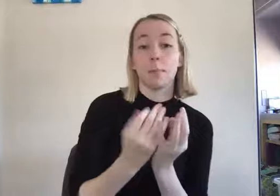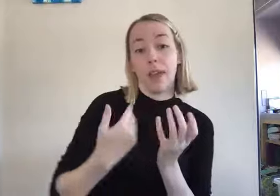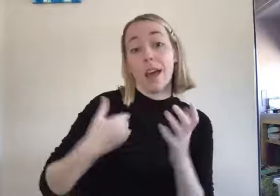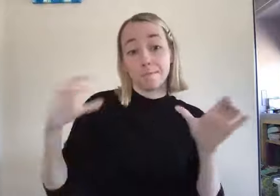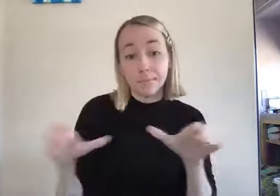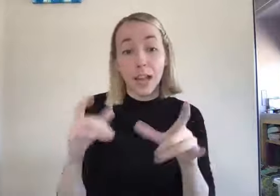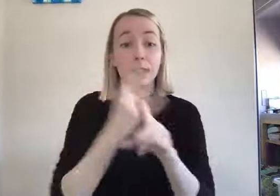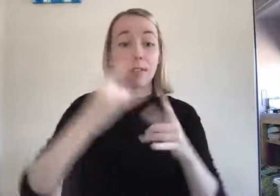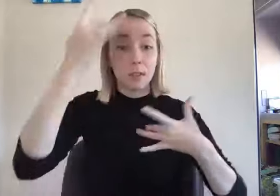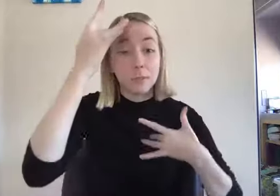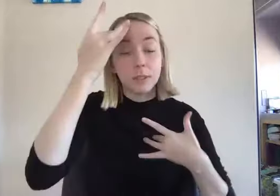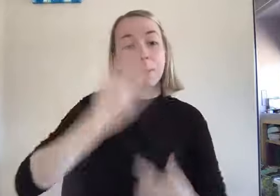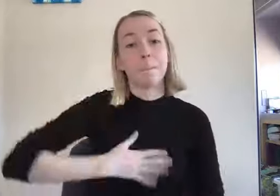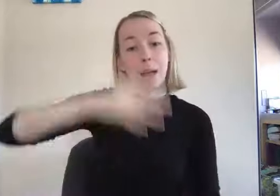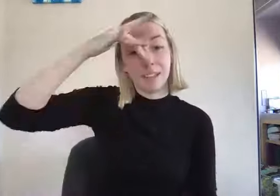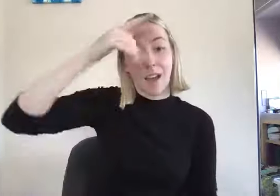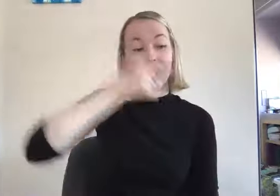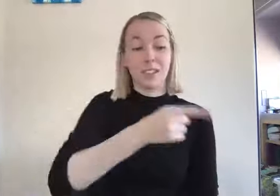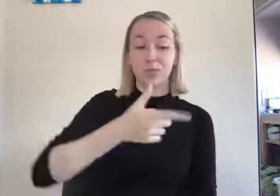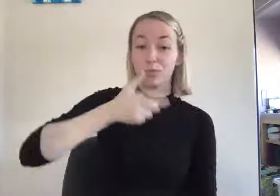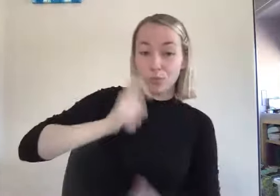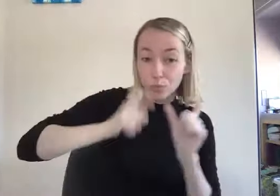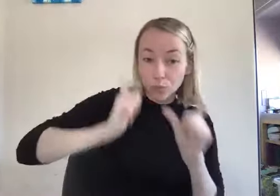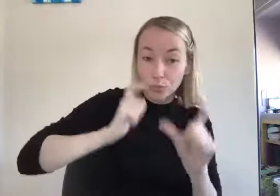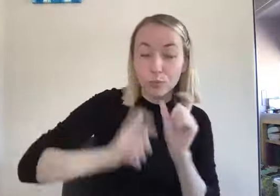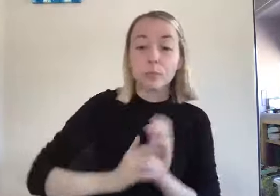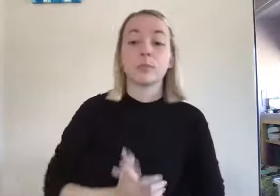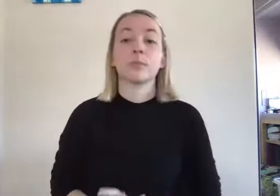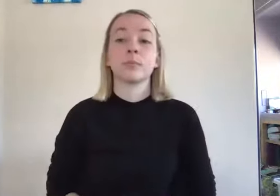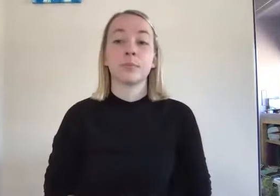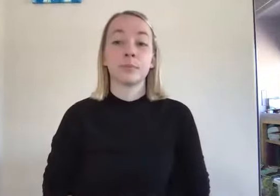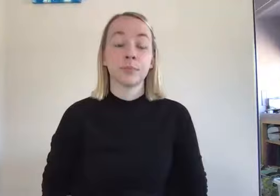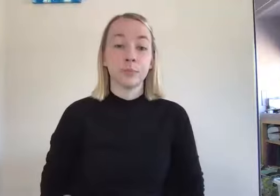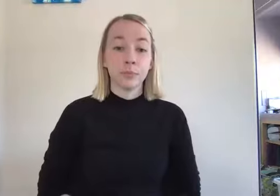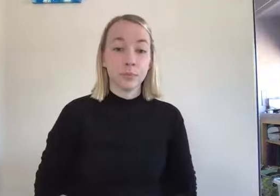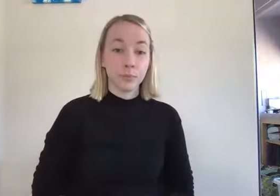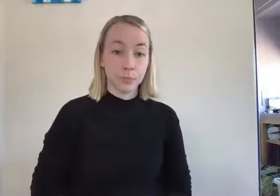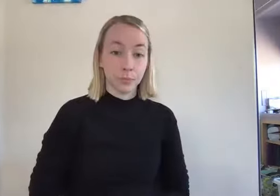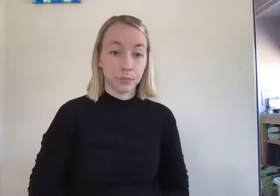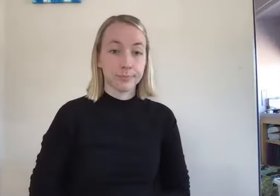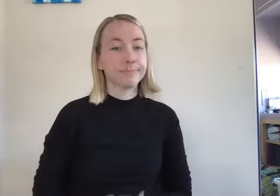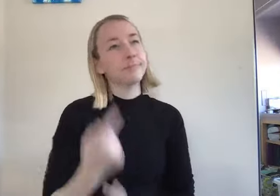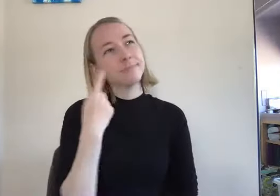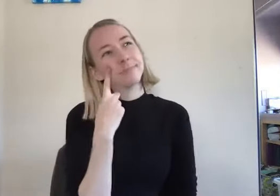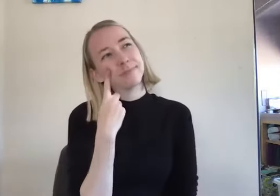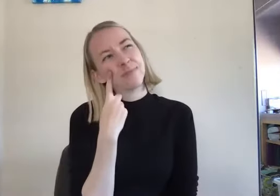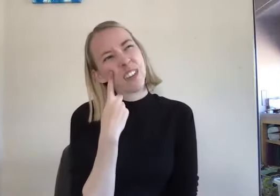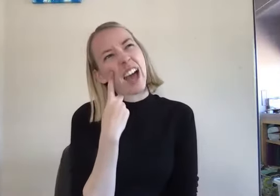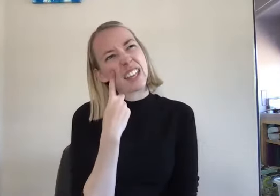where there was active alcoholism. My dad was a drinker, and I think he was kind